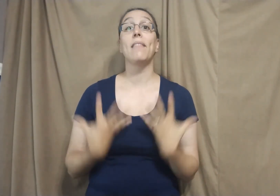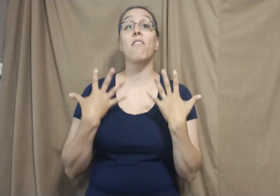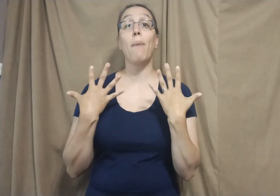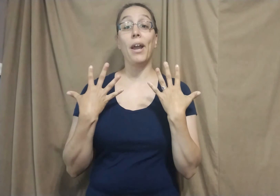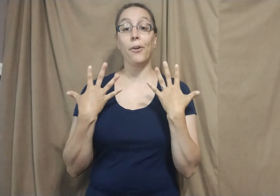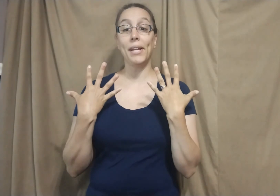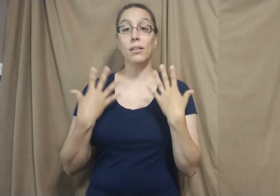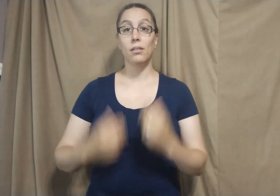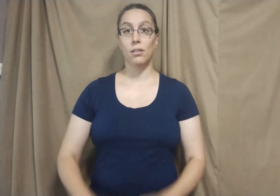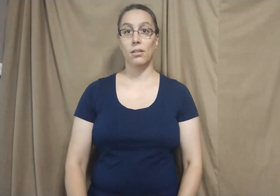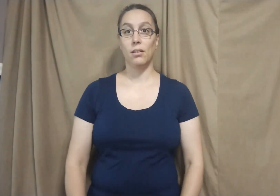inspiring,